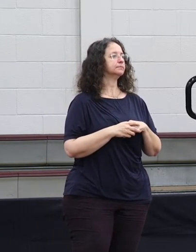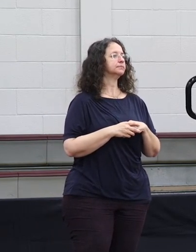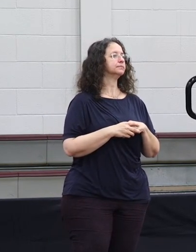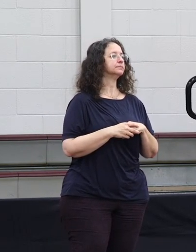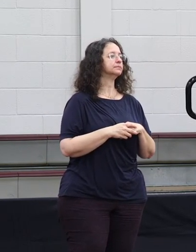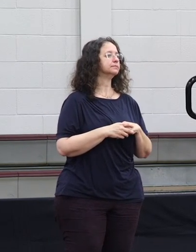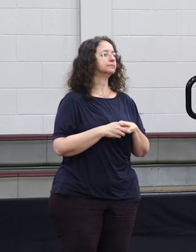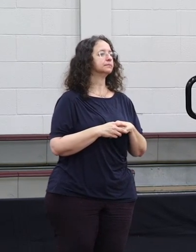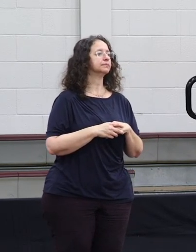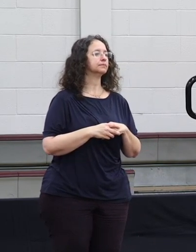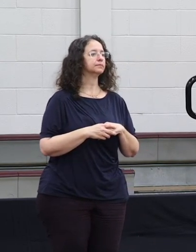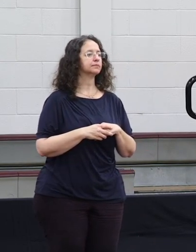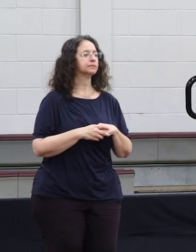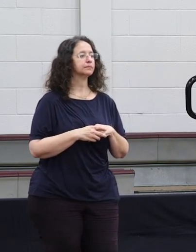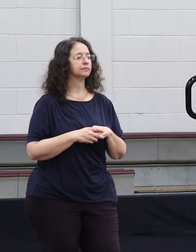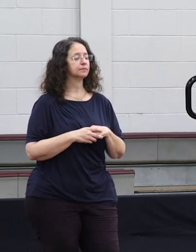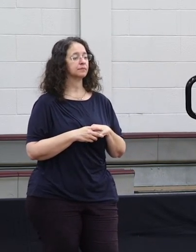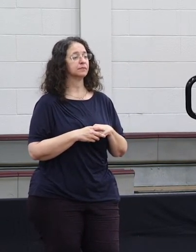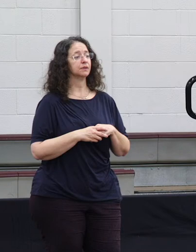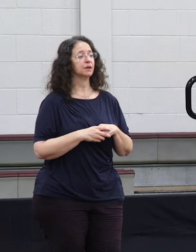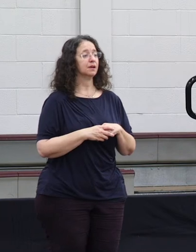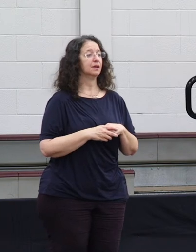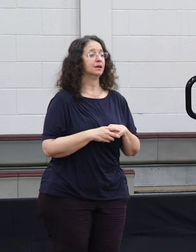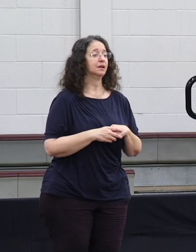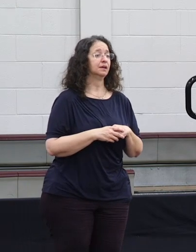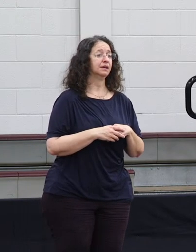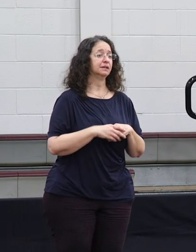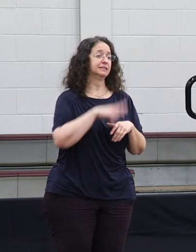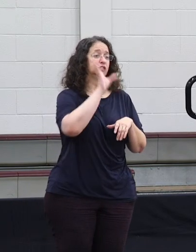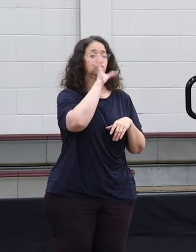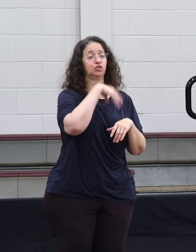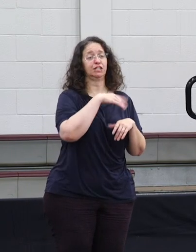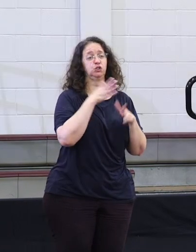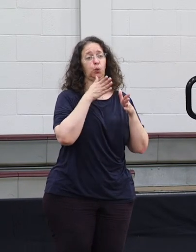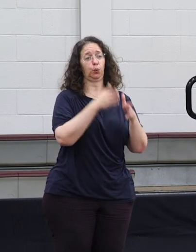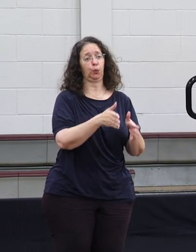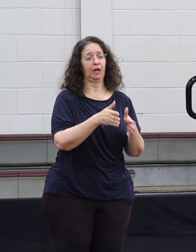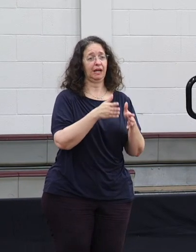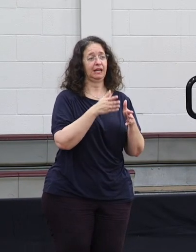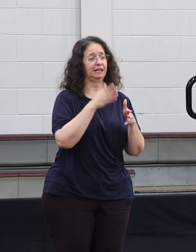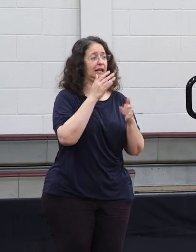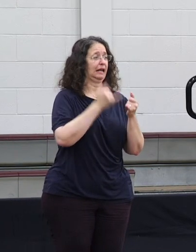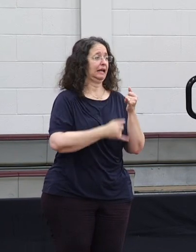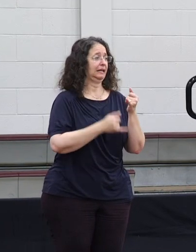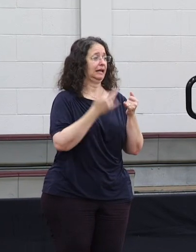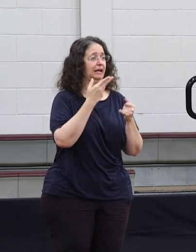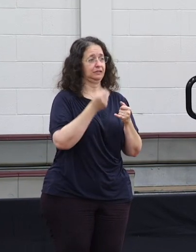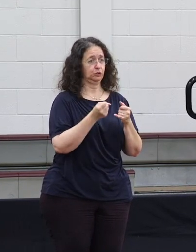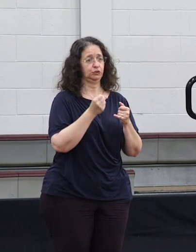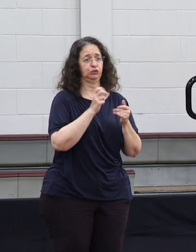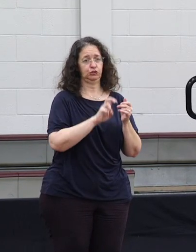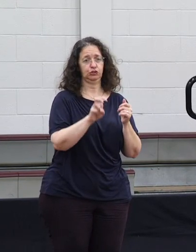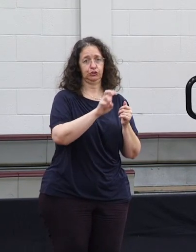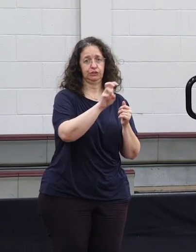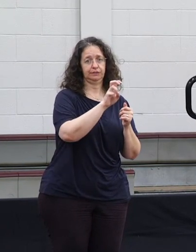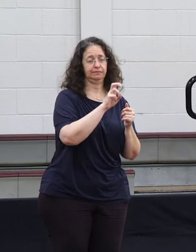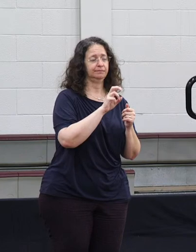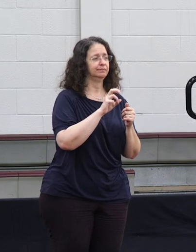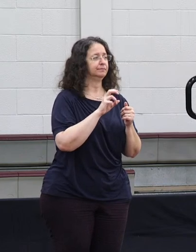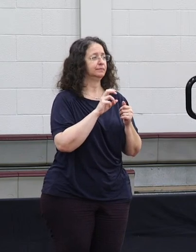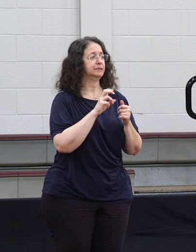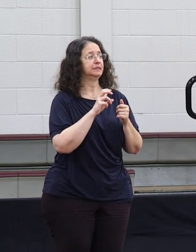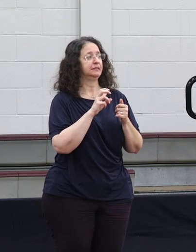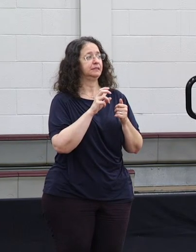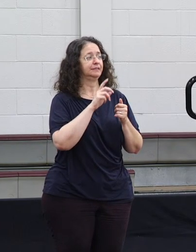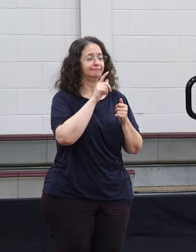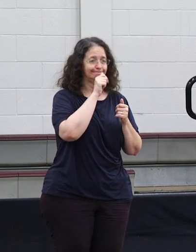It would be an understatement to say that this has been an abnormal way to end such a fulfilling high school journey. Yet even after all the hardships we've been